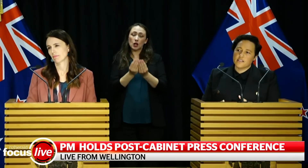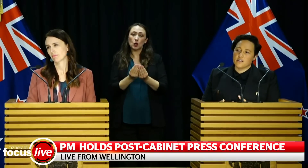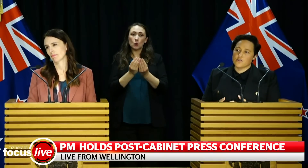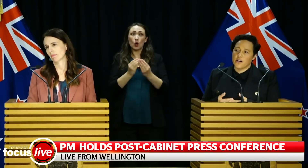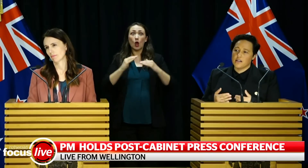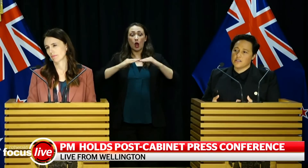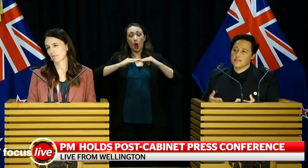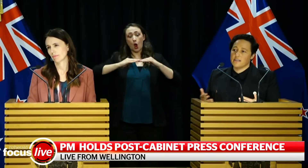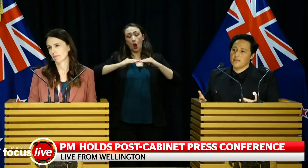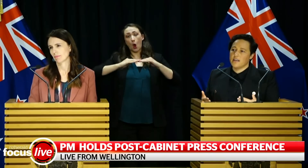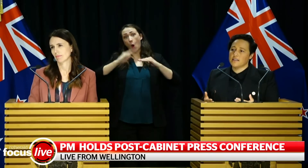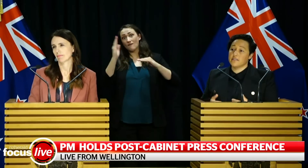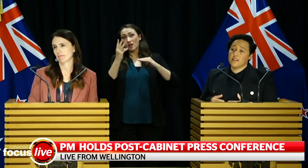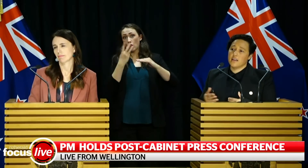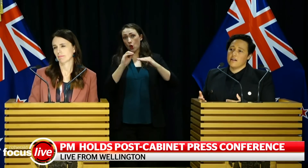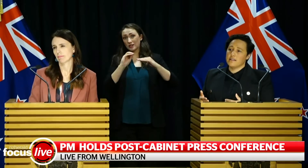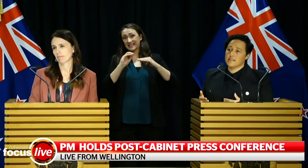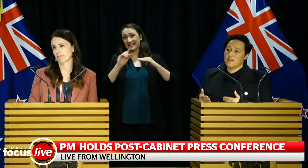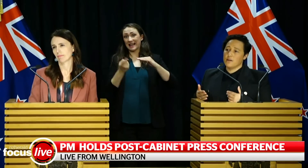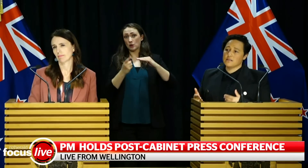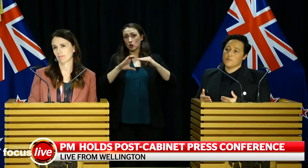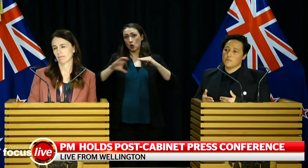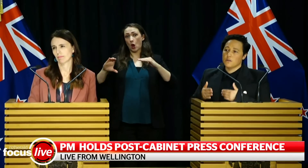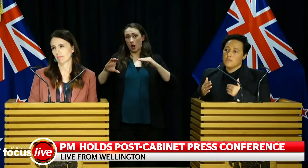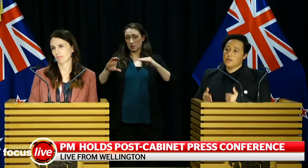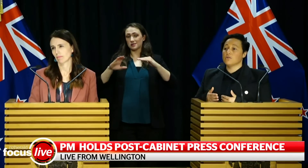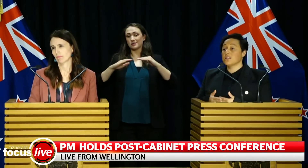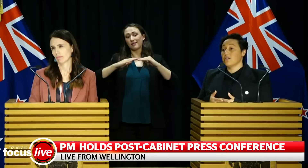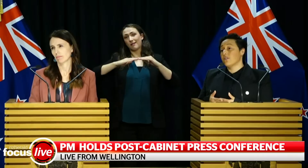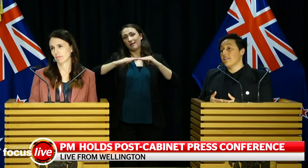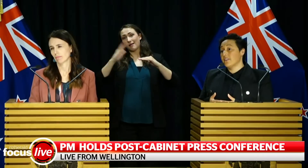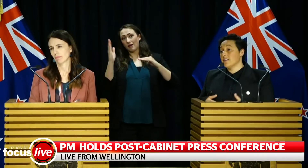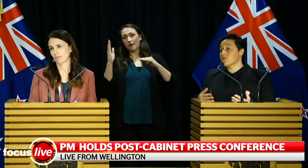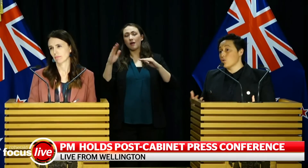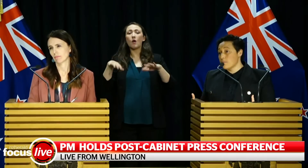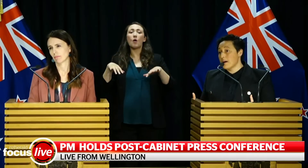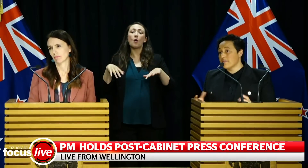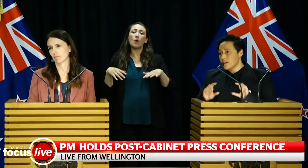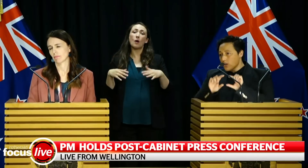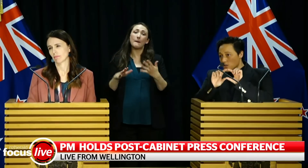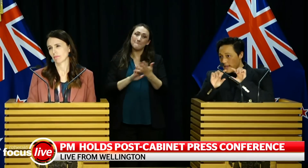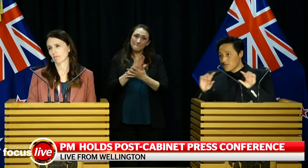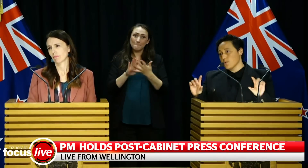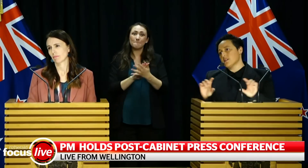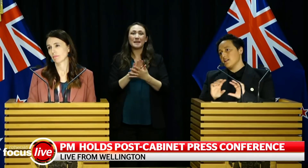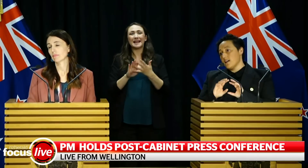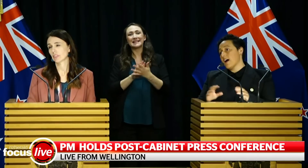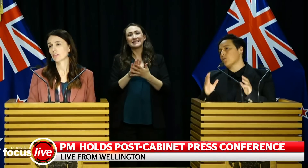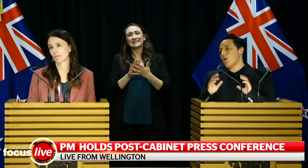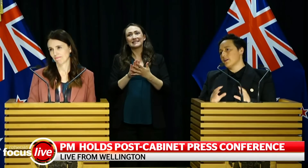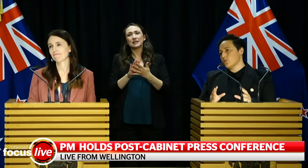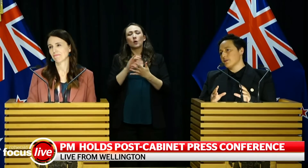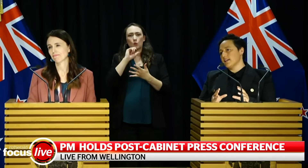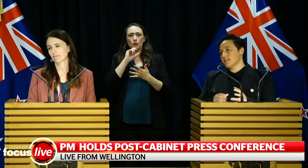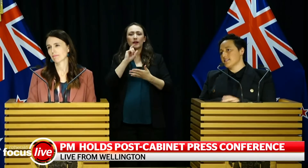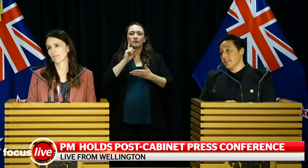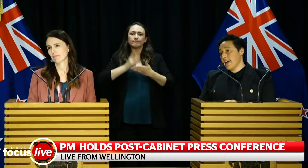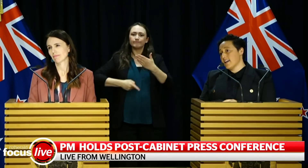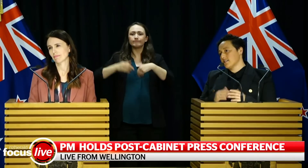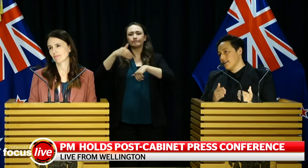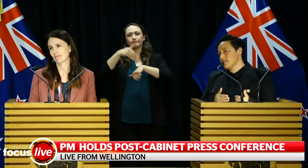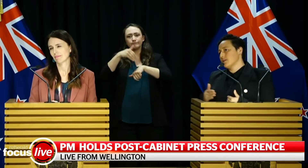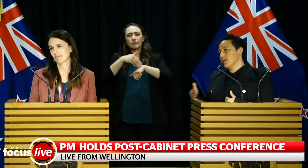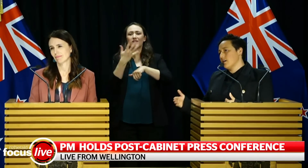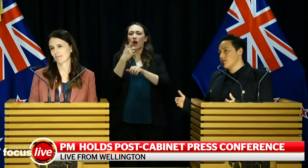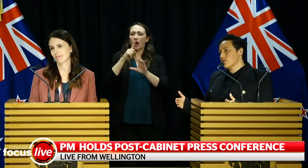or the second tranche is that the activity carries a maximum penalty of 5 years or above. So that's written, hardwired already into the